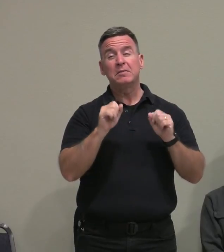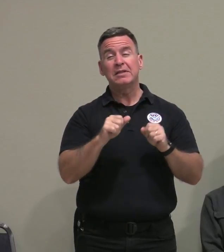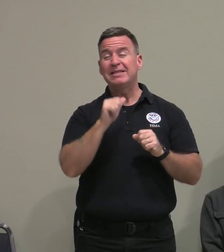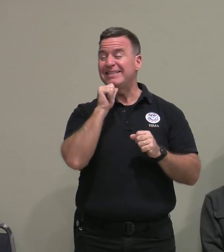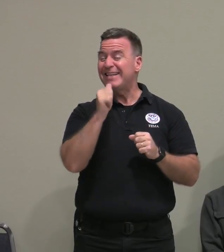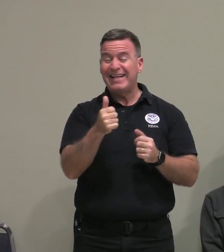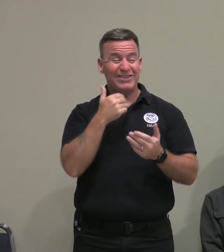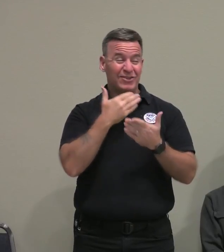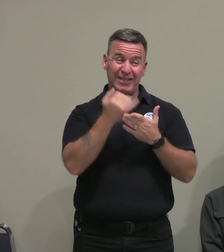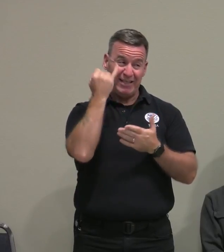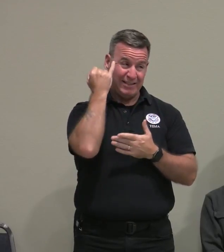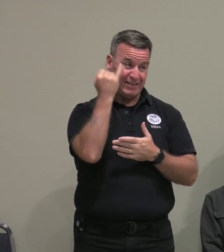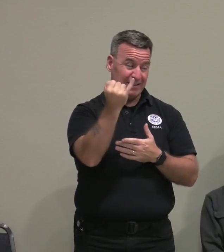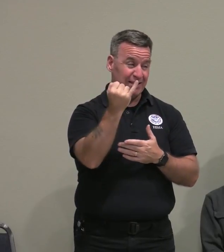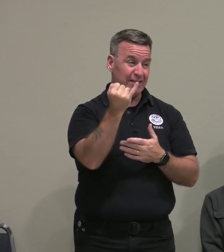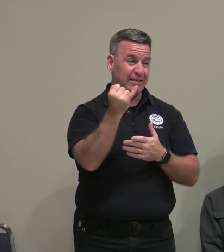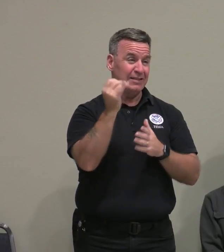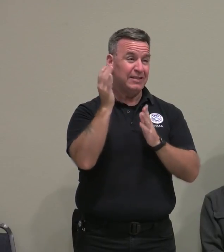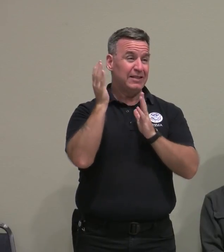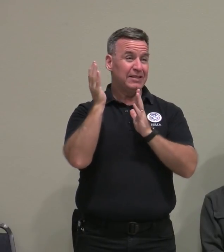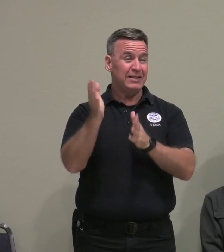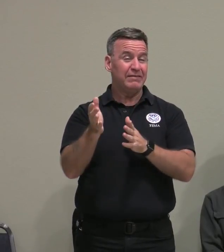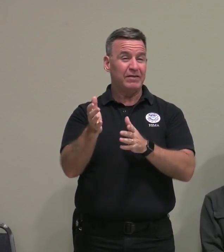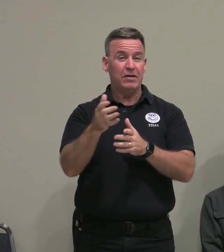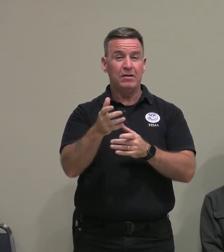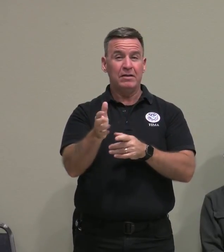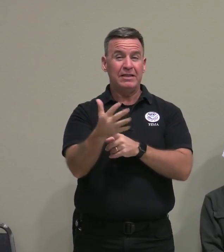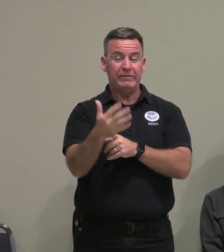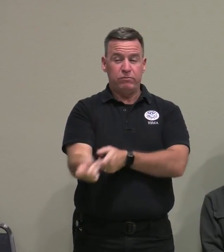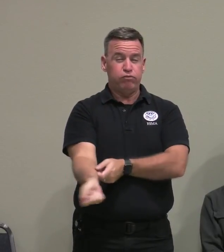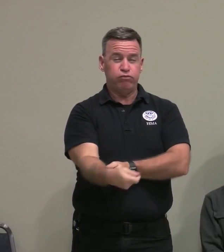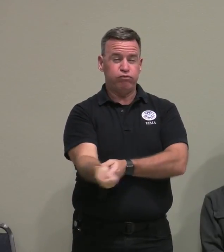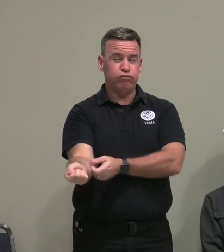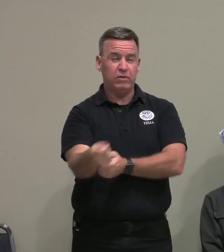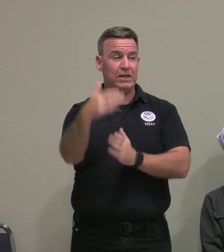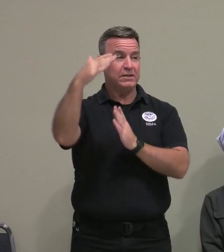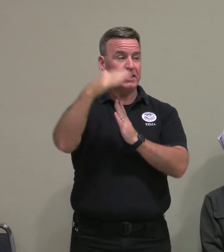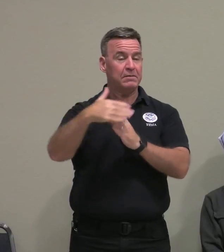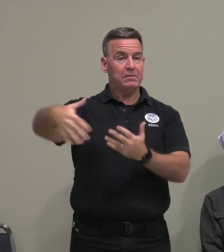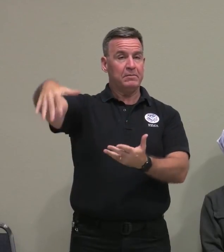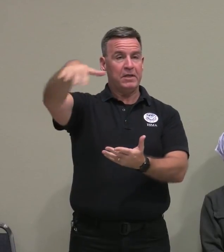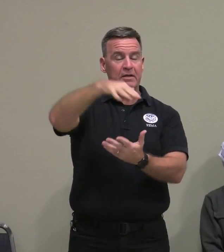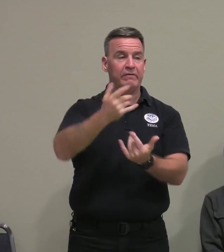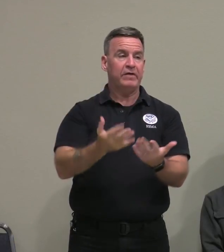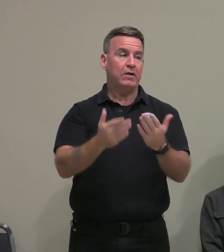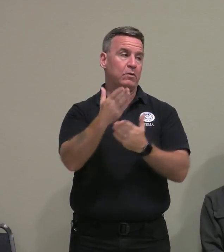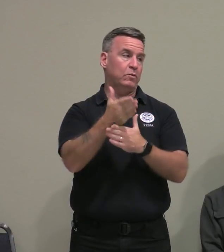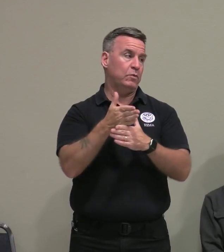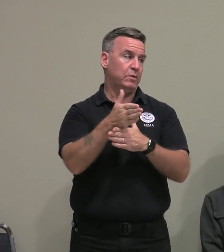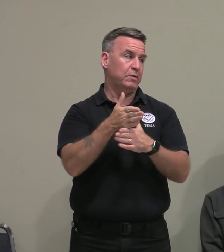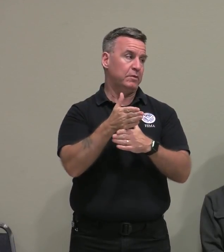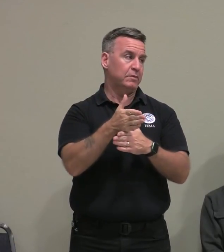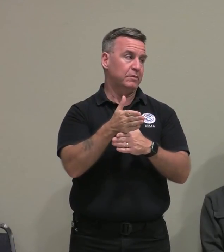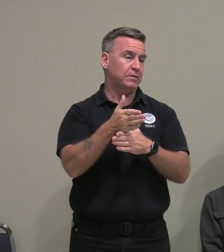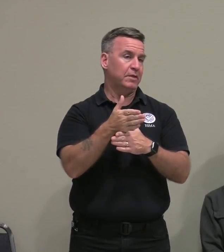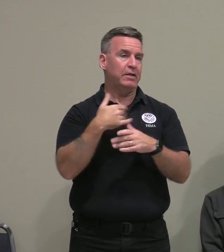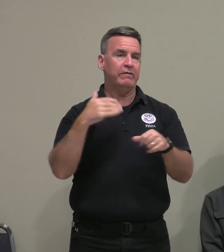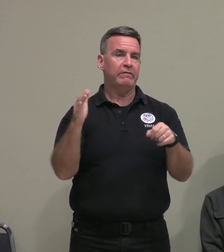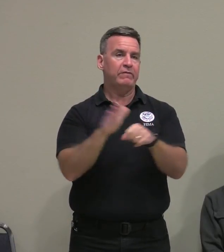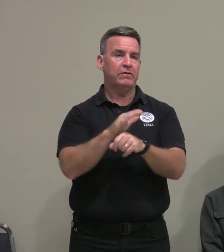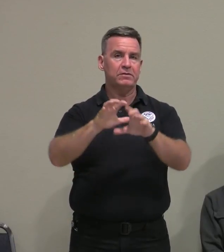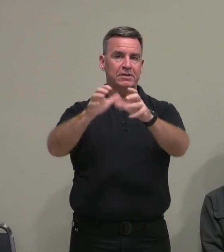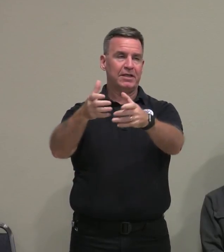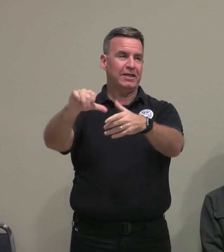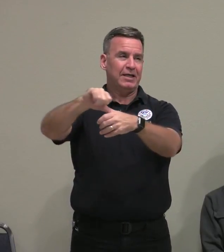not a good idea to leave your leaf blower on top of your pile of firewood. It had a full tank,